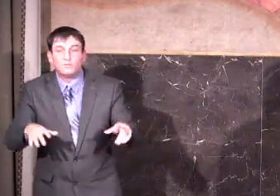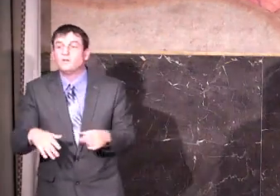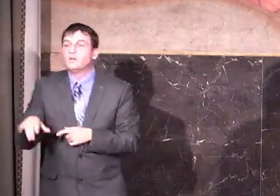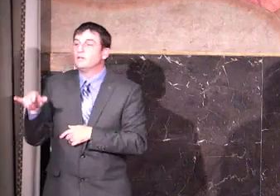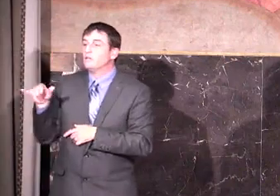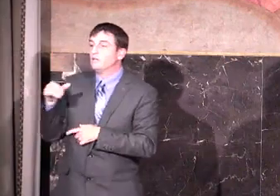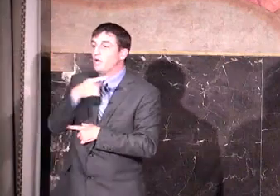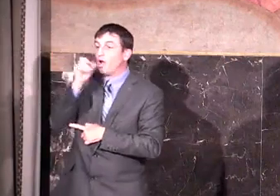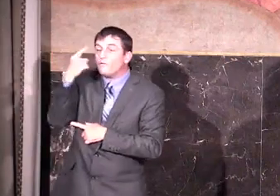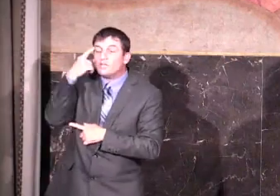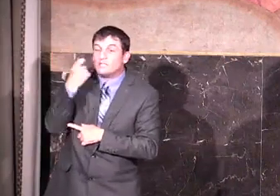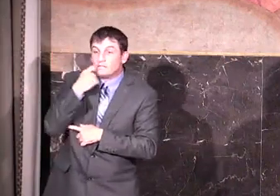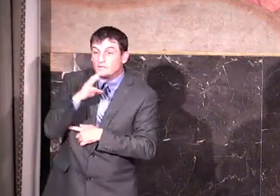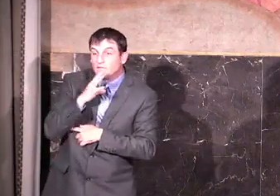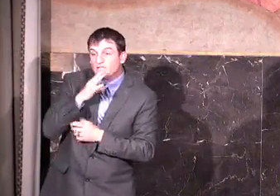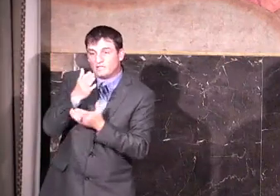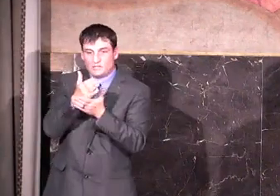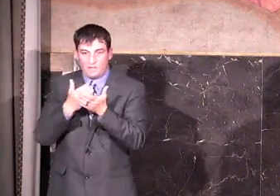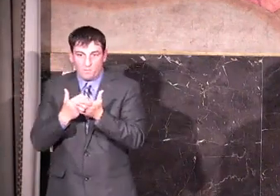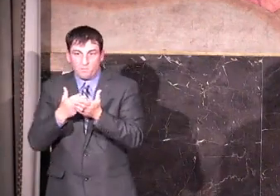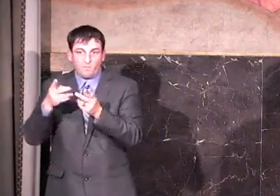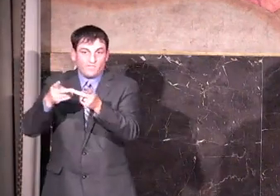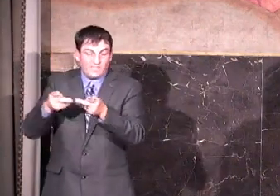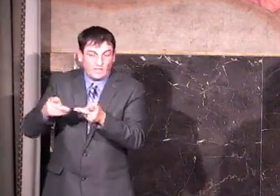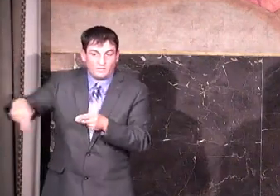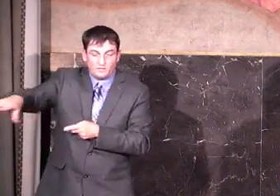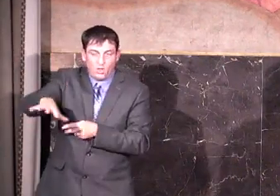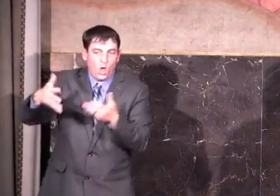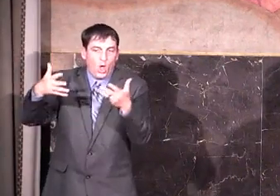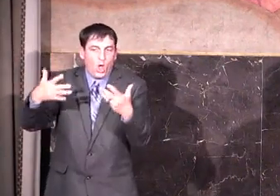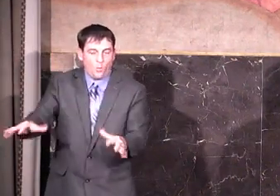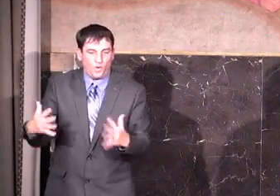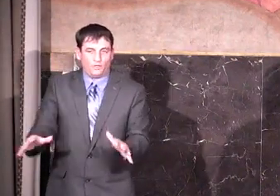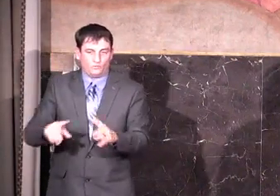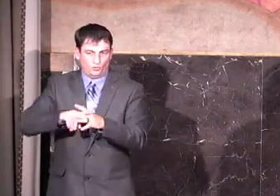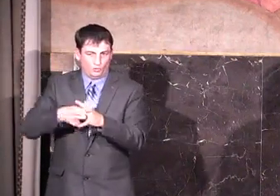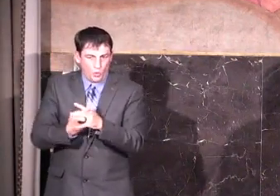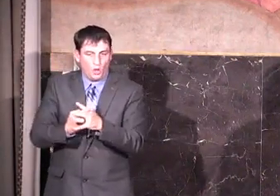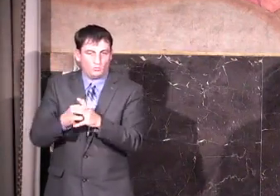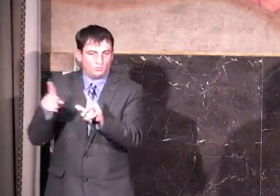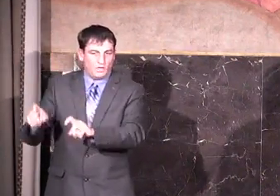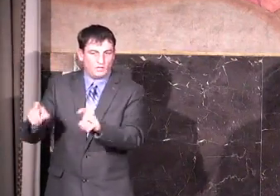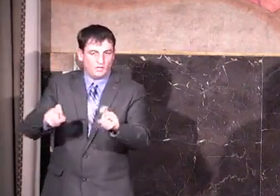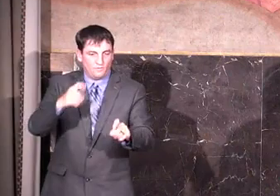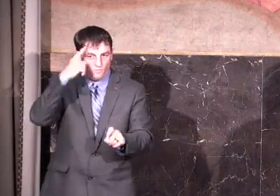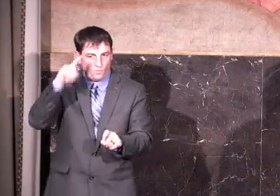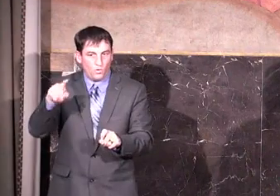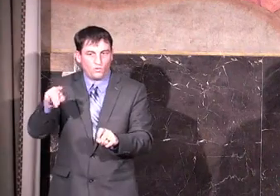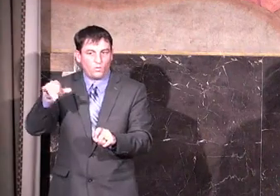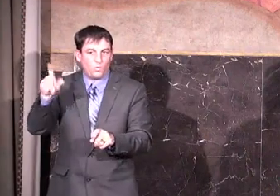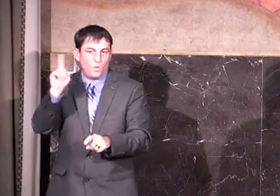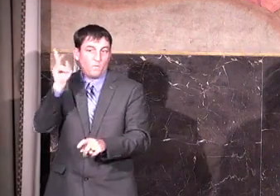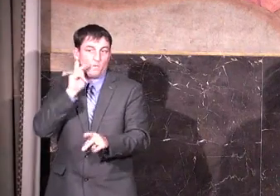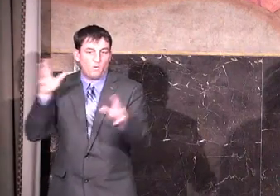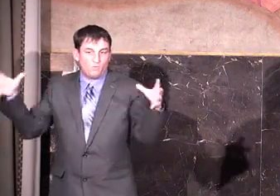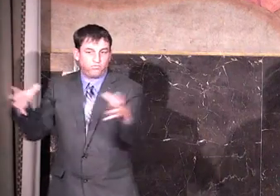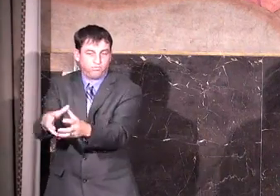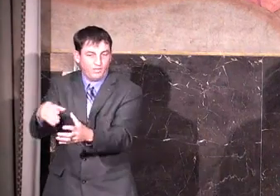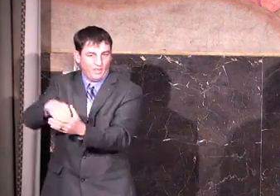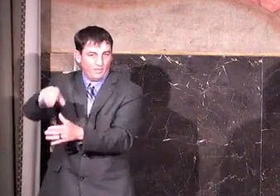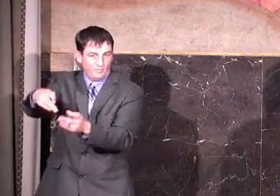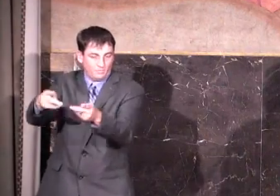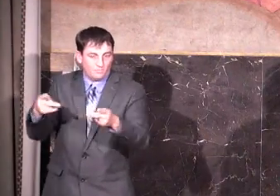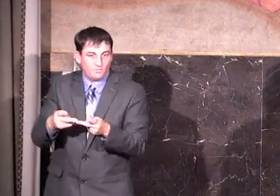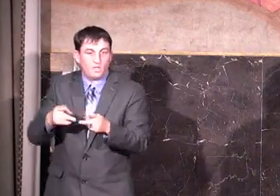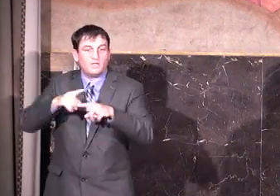noted, some facilities have already begun doing comprehensive testing for their congregate settings. A lot of that depends on